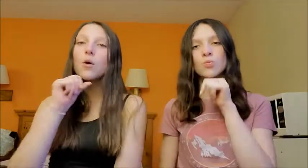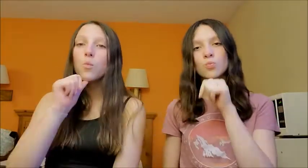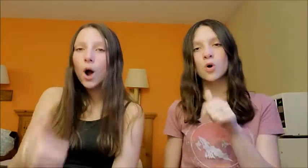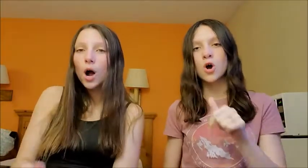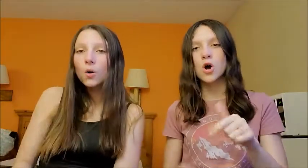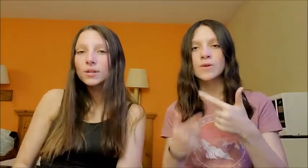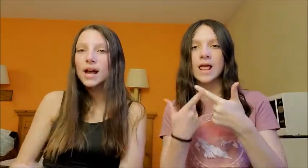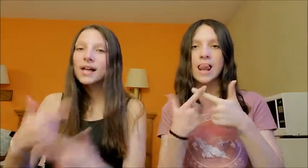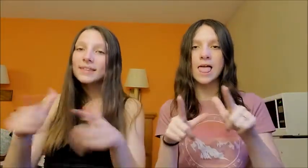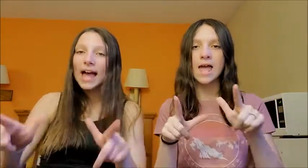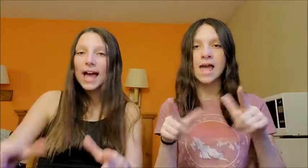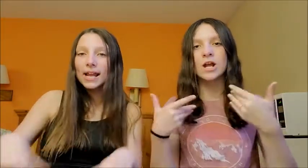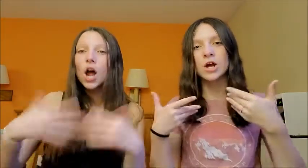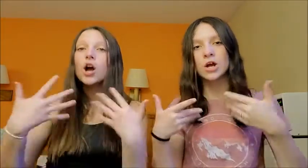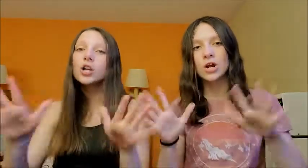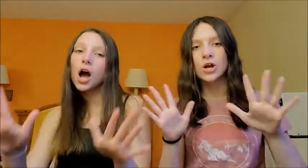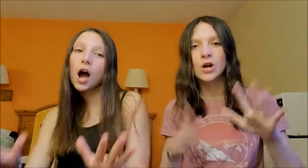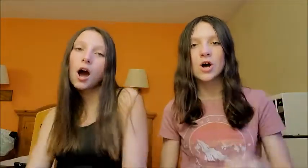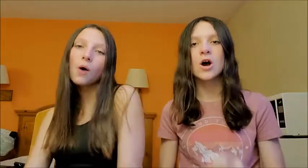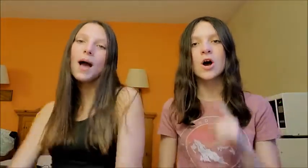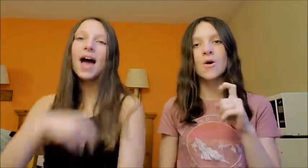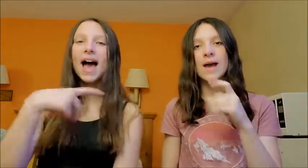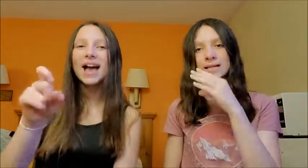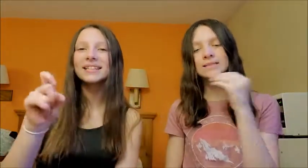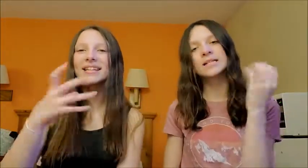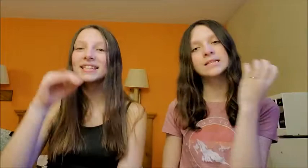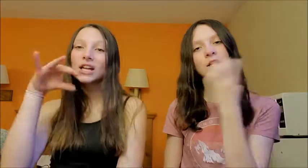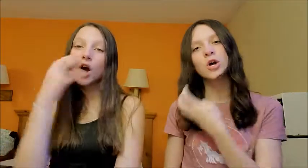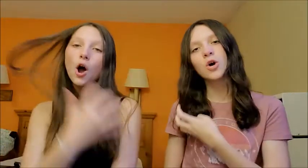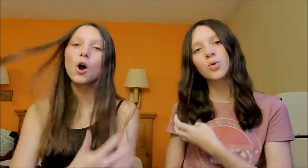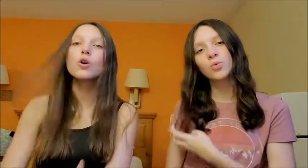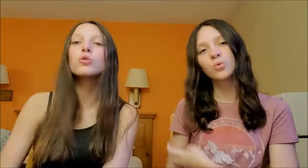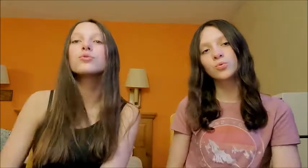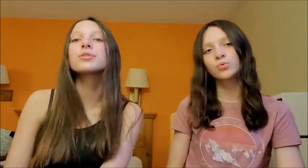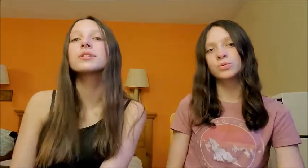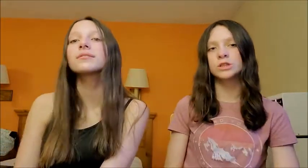they won't let go Exes and O's